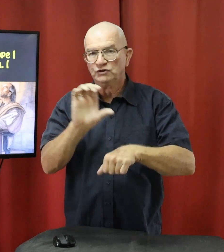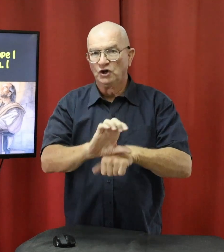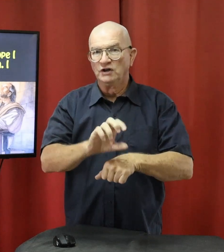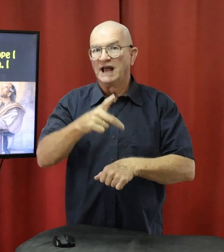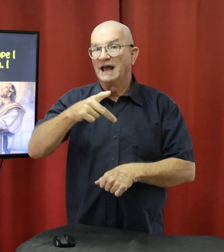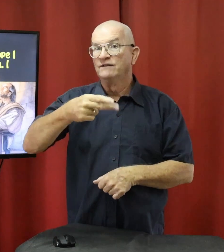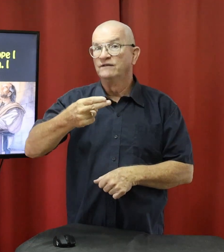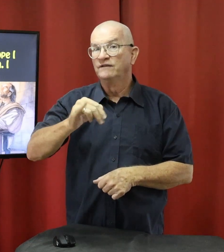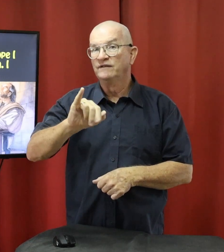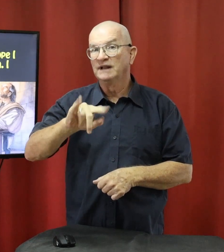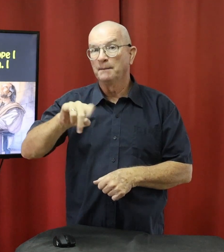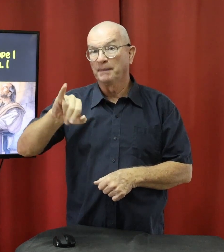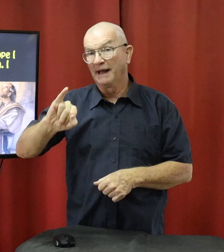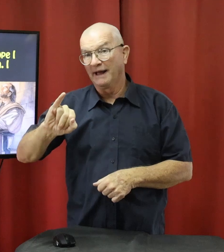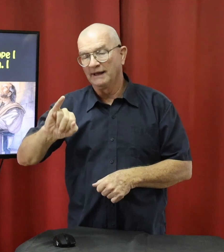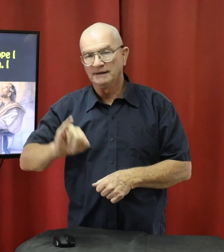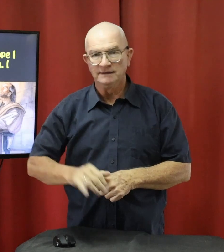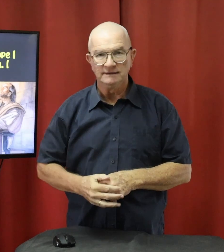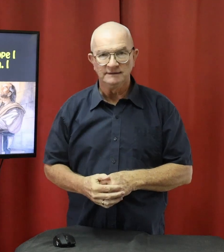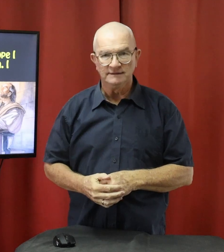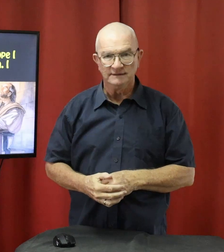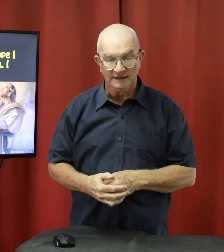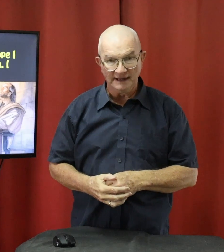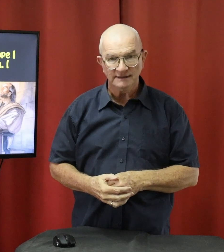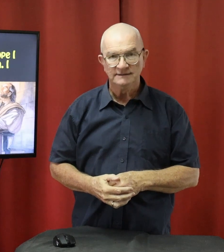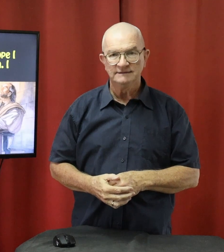to the church at Philippi.